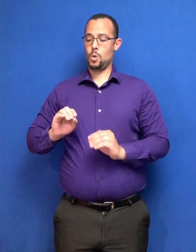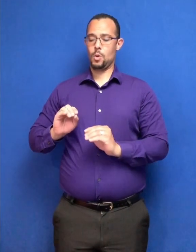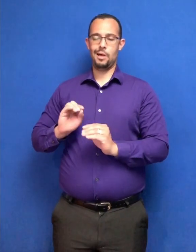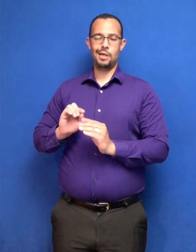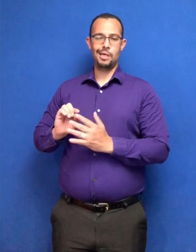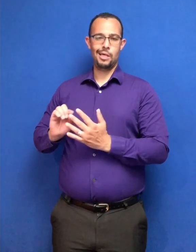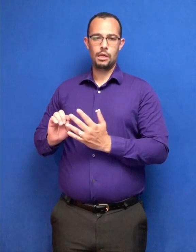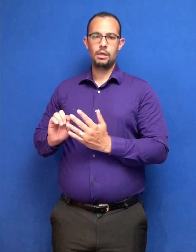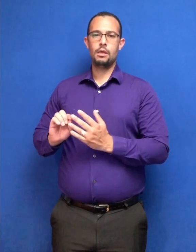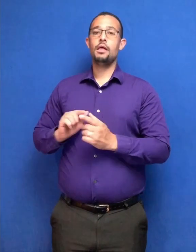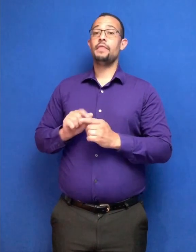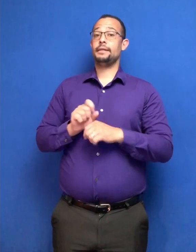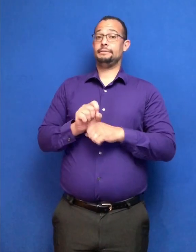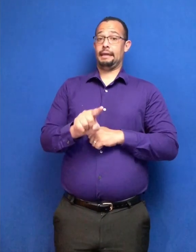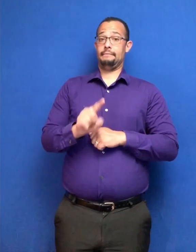to is